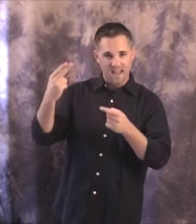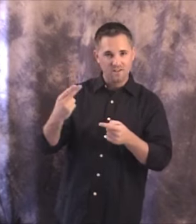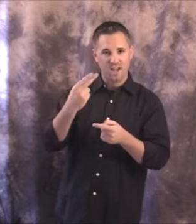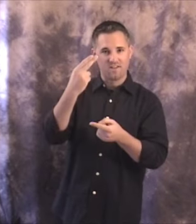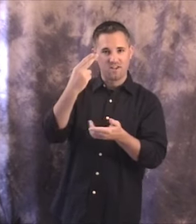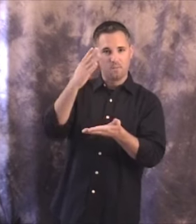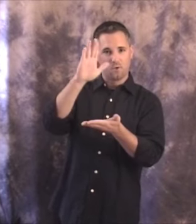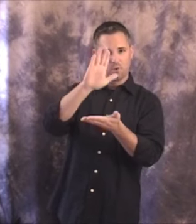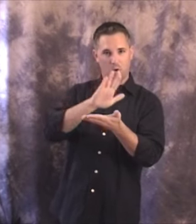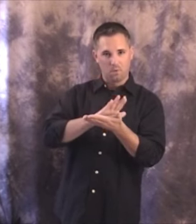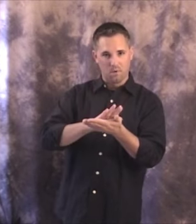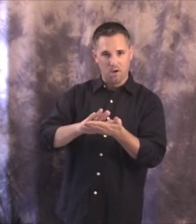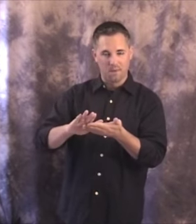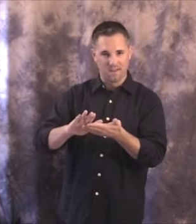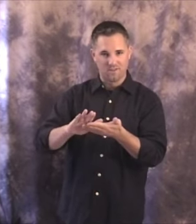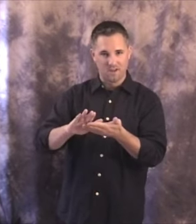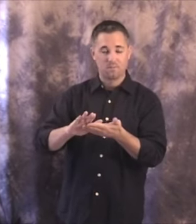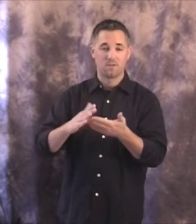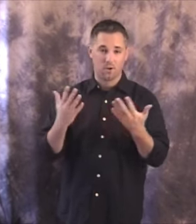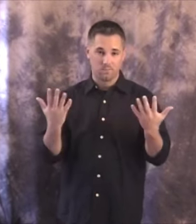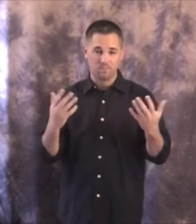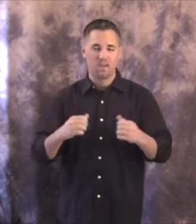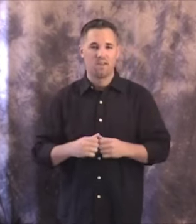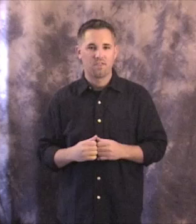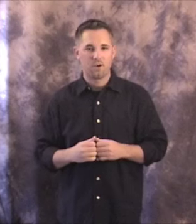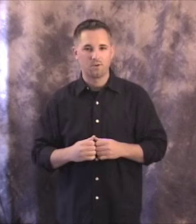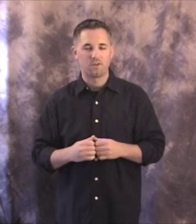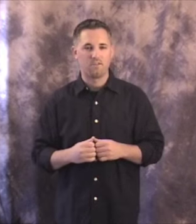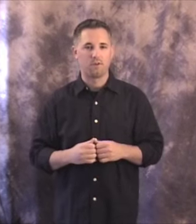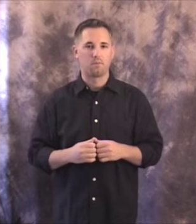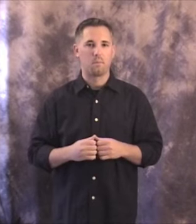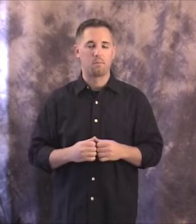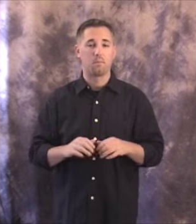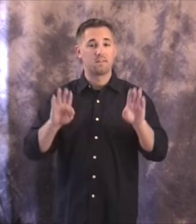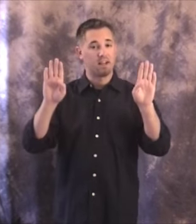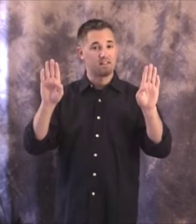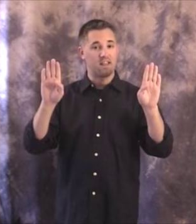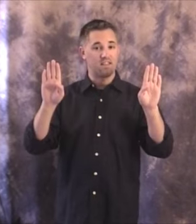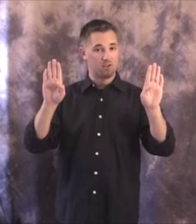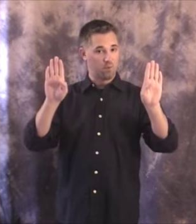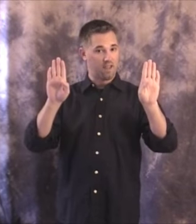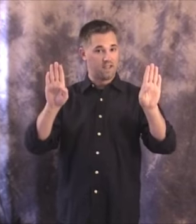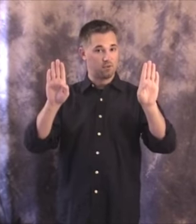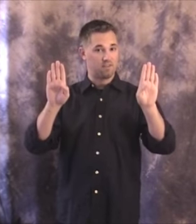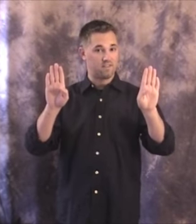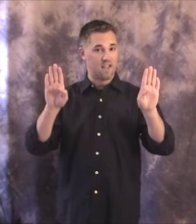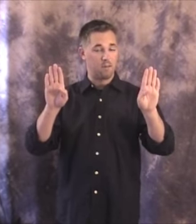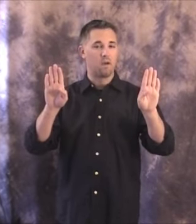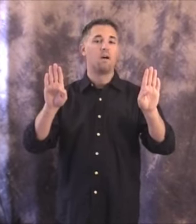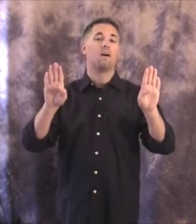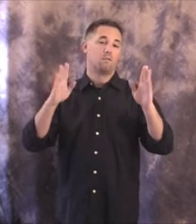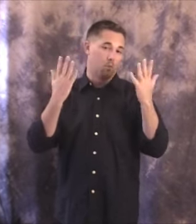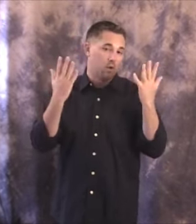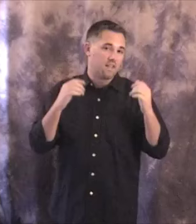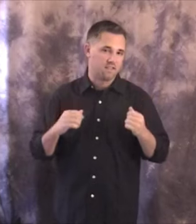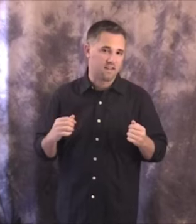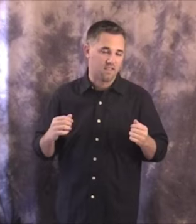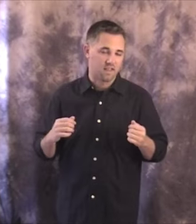H hand shape to an open palm hand shape. So those are tougher to remember. But signs like this, where the hands are the same, one less thing to think